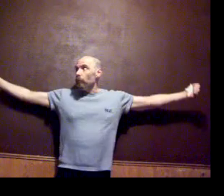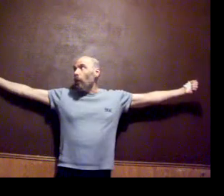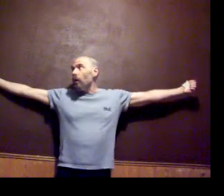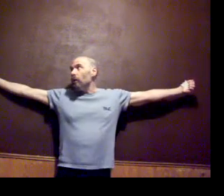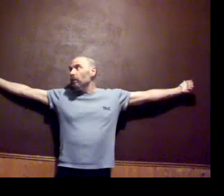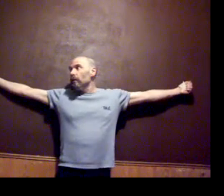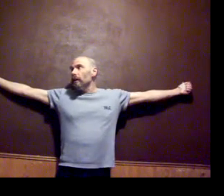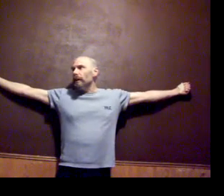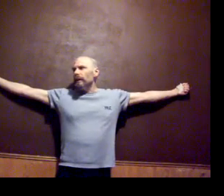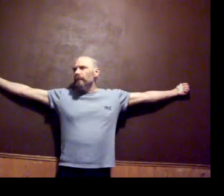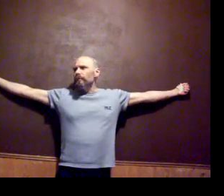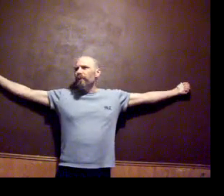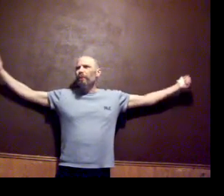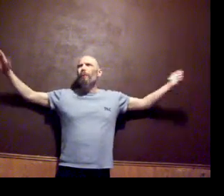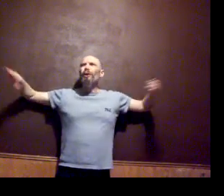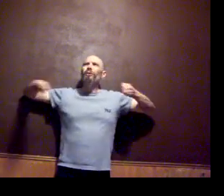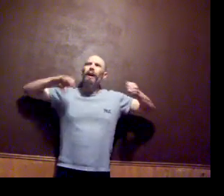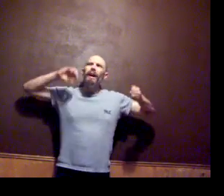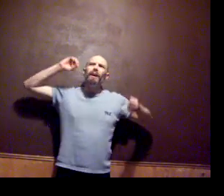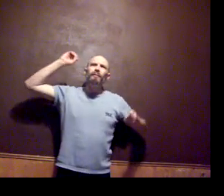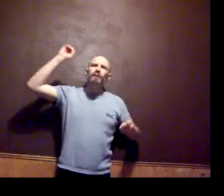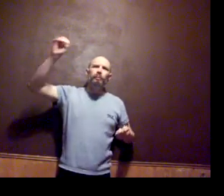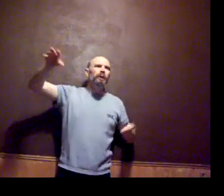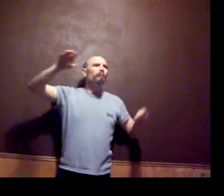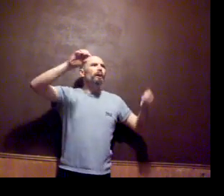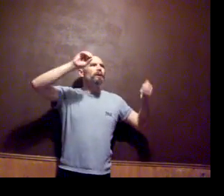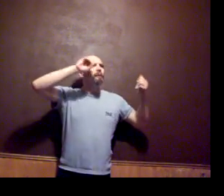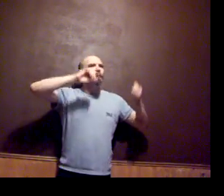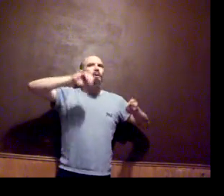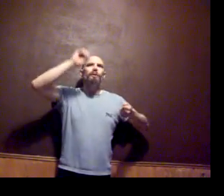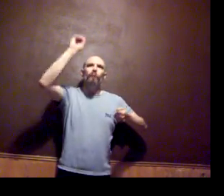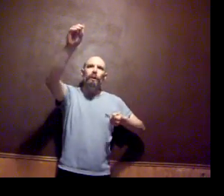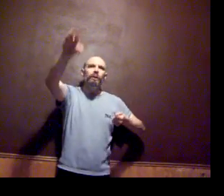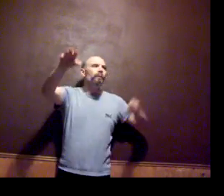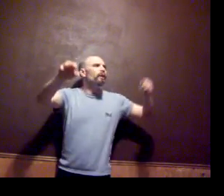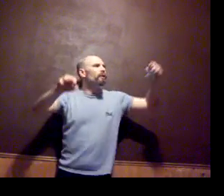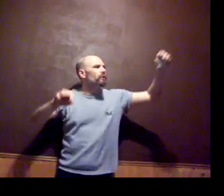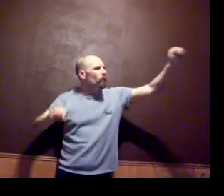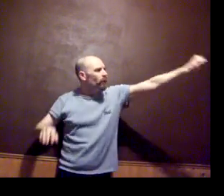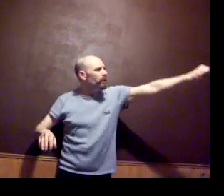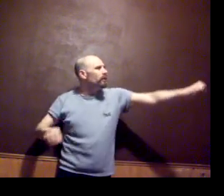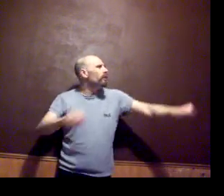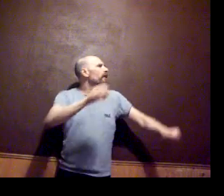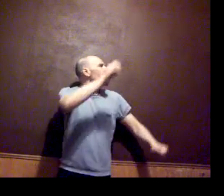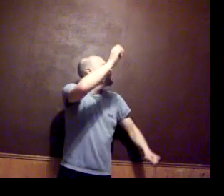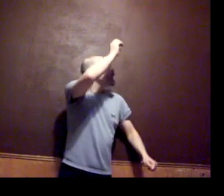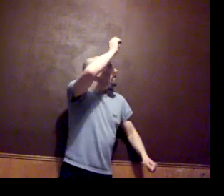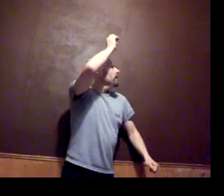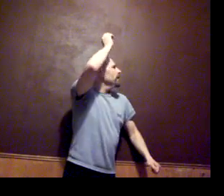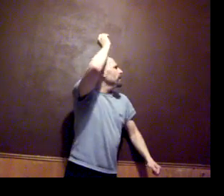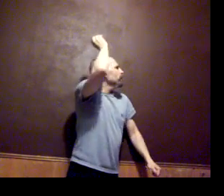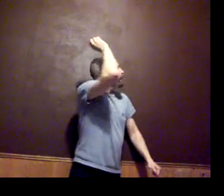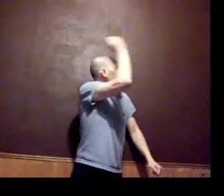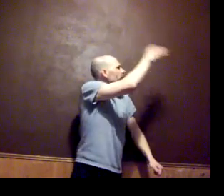wall. The other walls have something to break them up. There's a window there. There's a window there. My